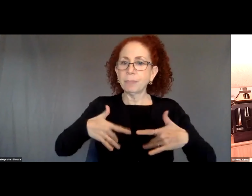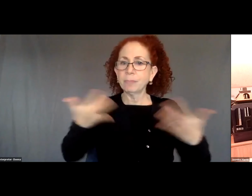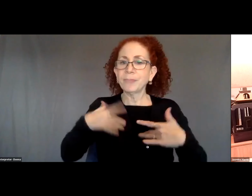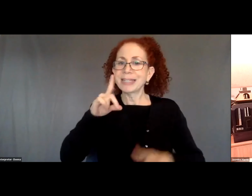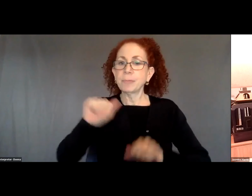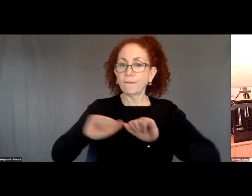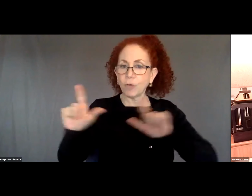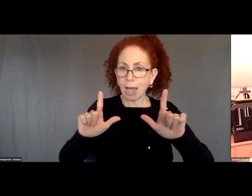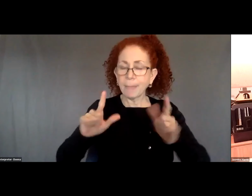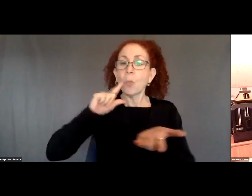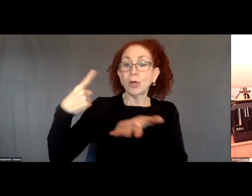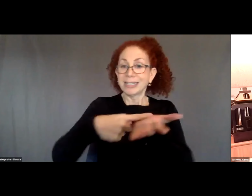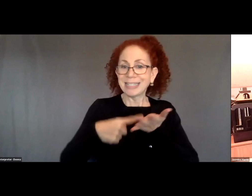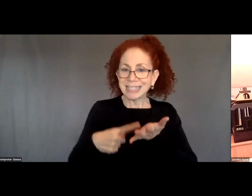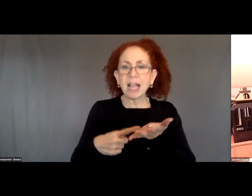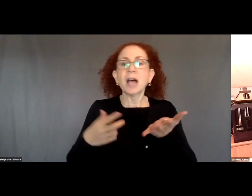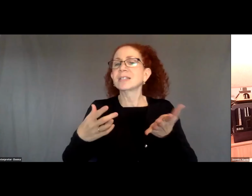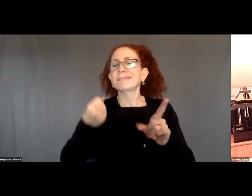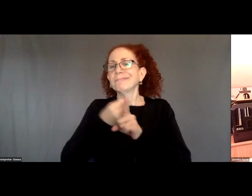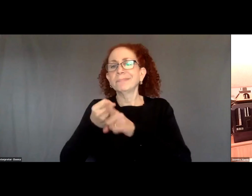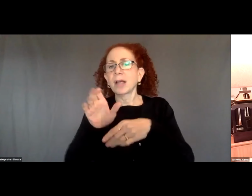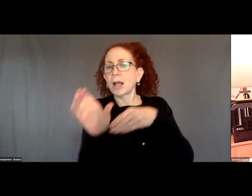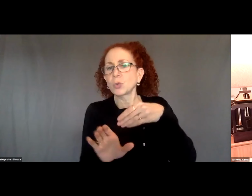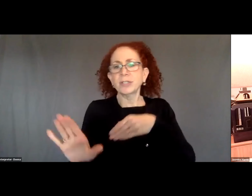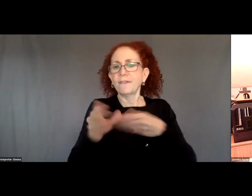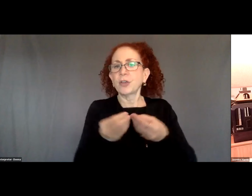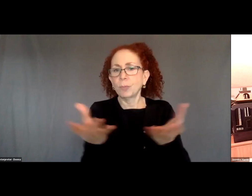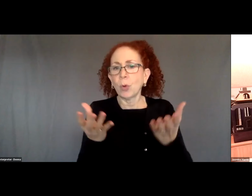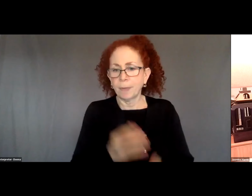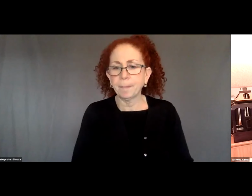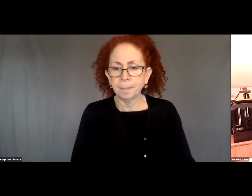frame and discuss the collateral consequences of its deployment.